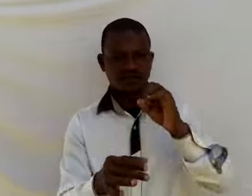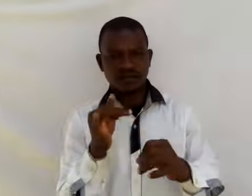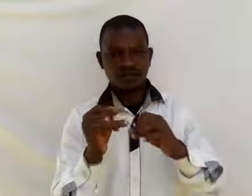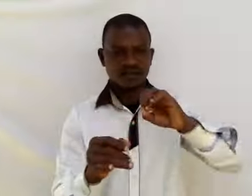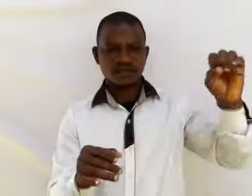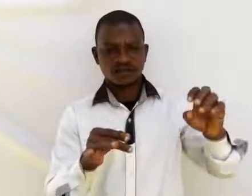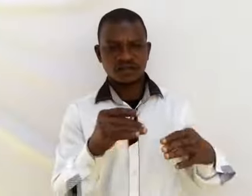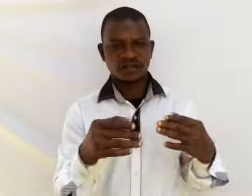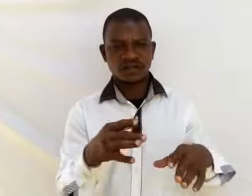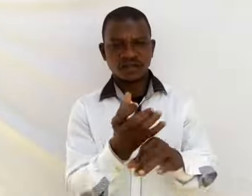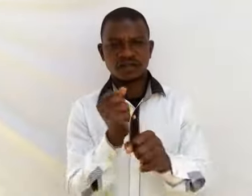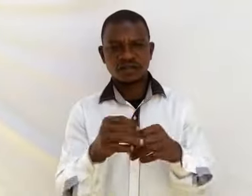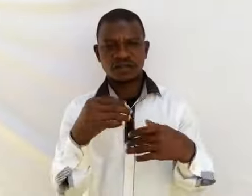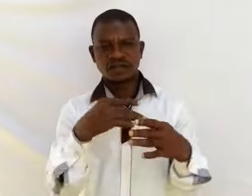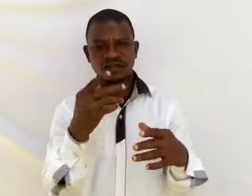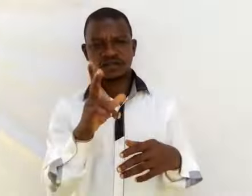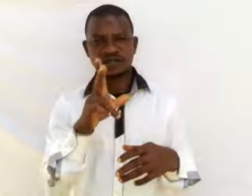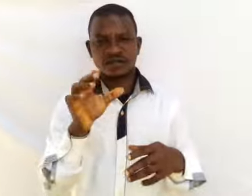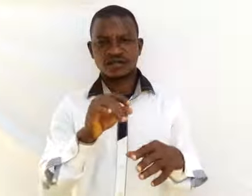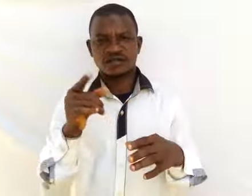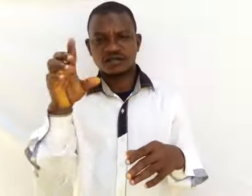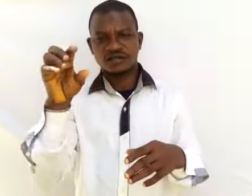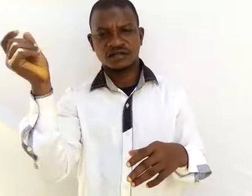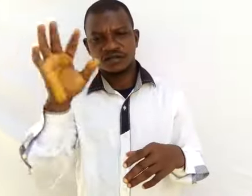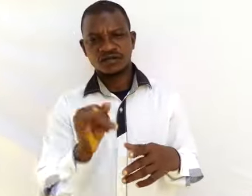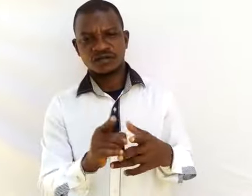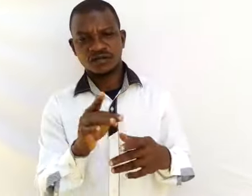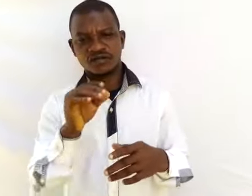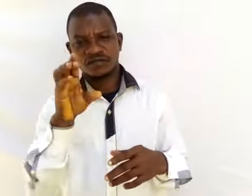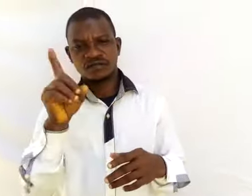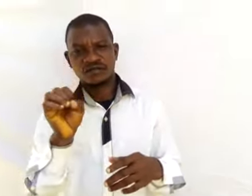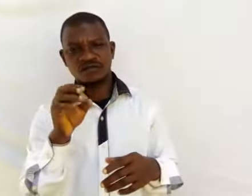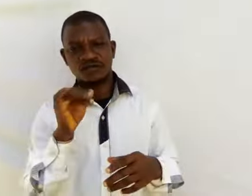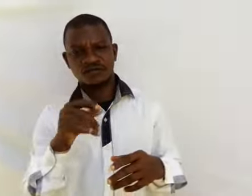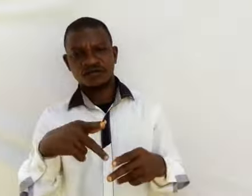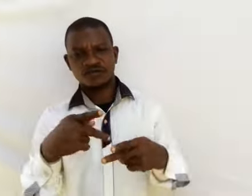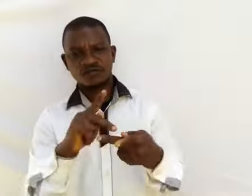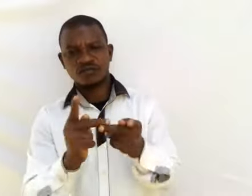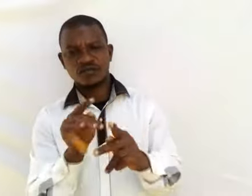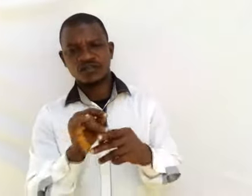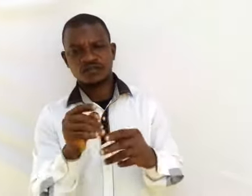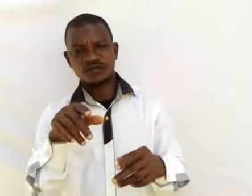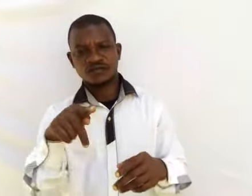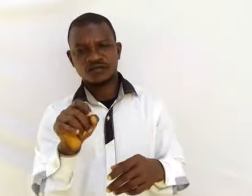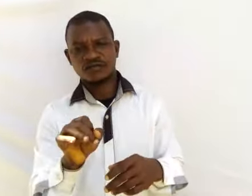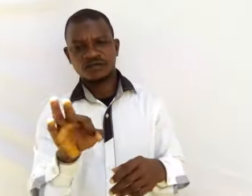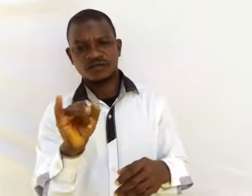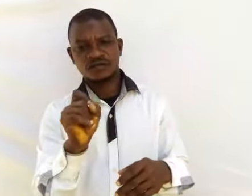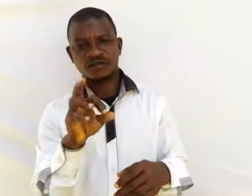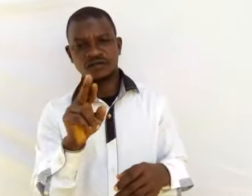contains 3/4 of duckweeds. Population frequency. This